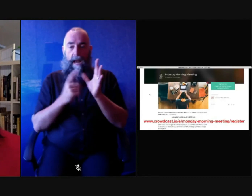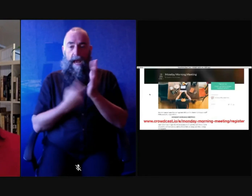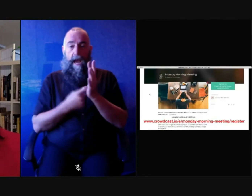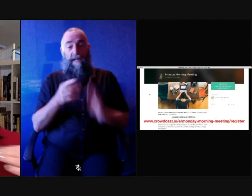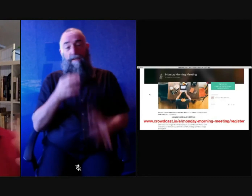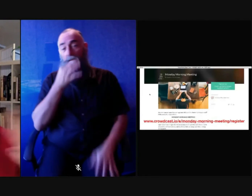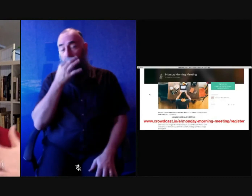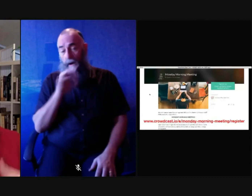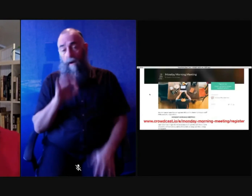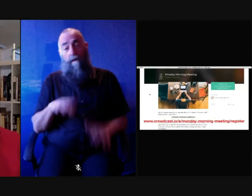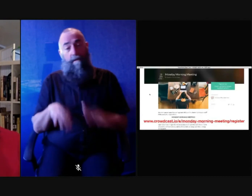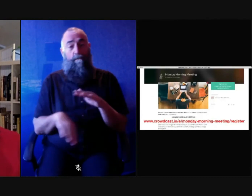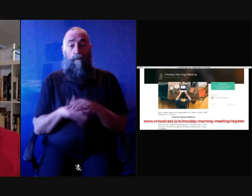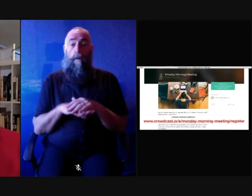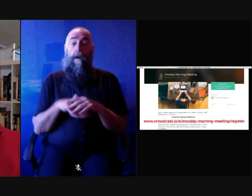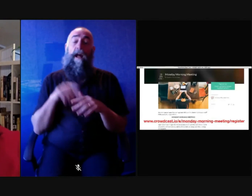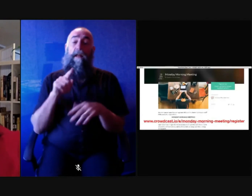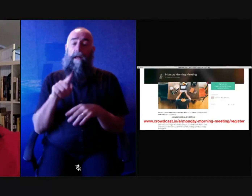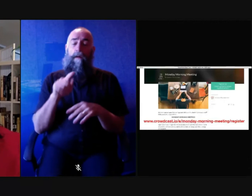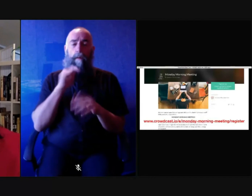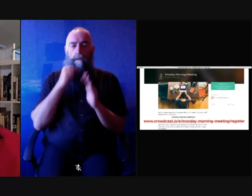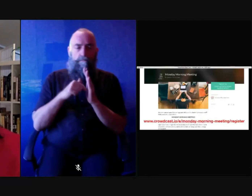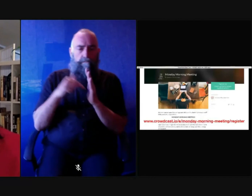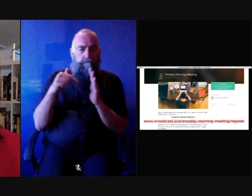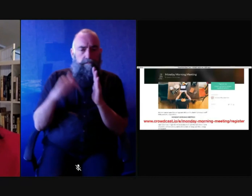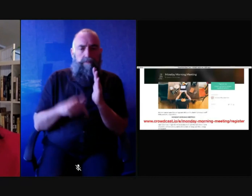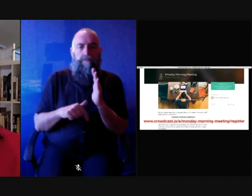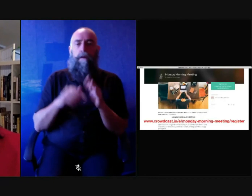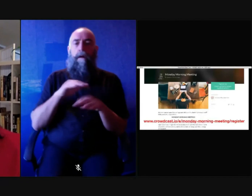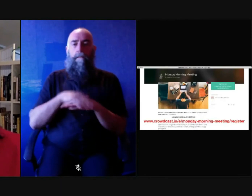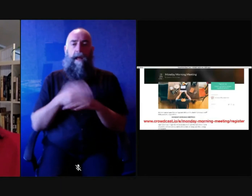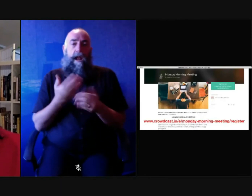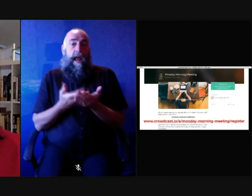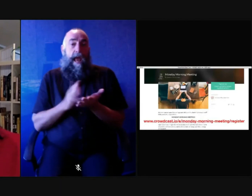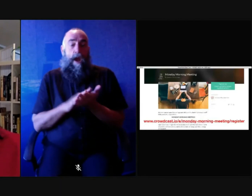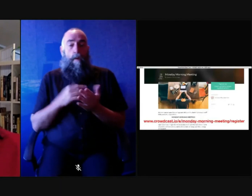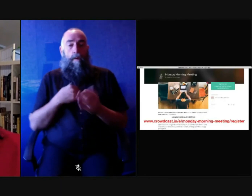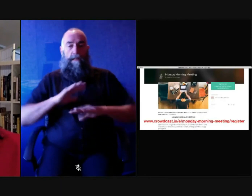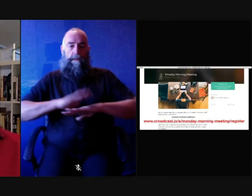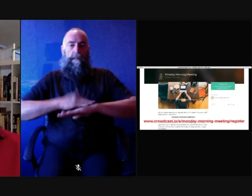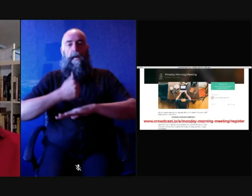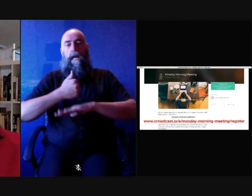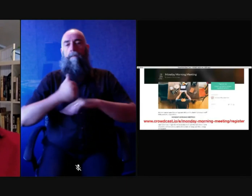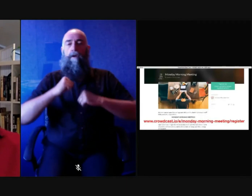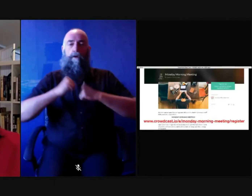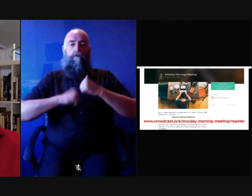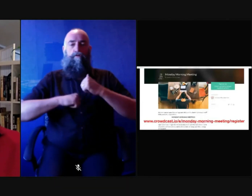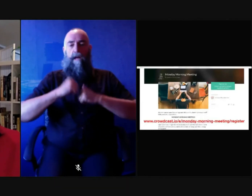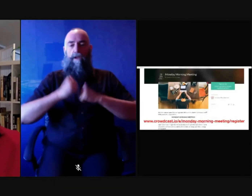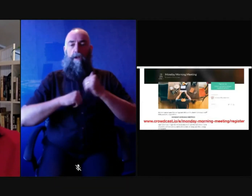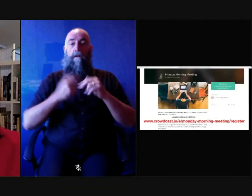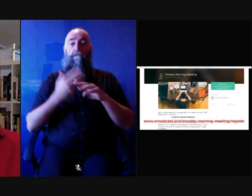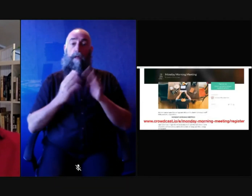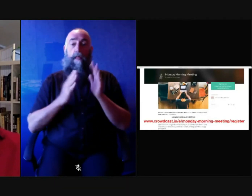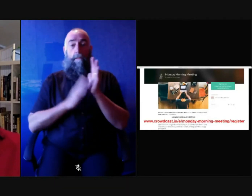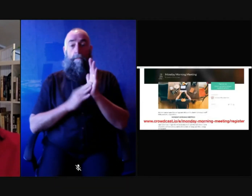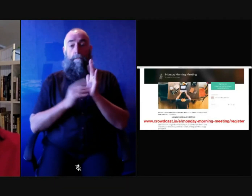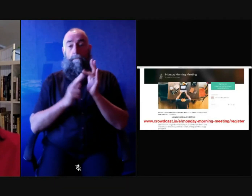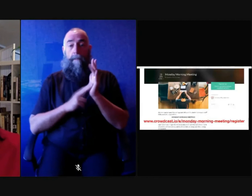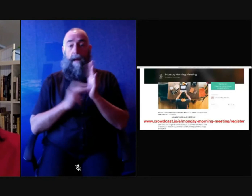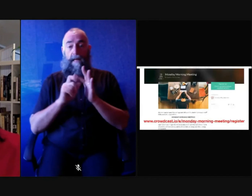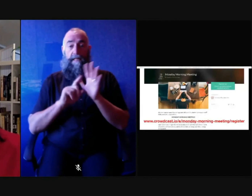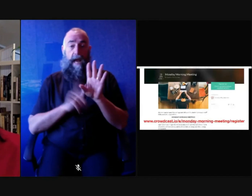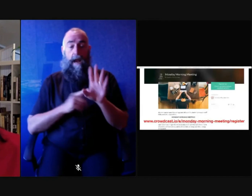be, and it goes through a lot more details about how to structure this magical thing called the Monday morning meeting. Now, I can see that